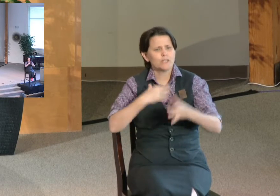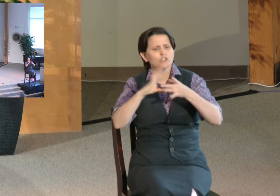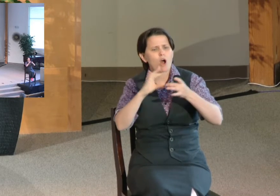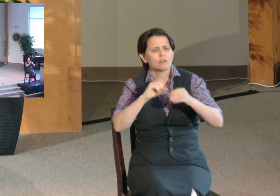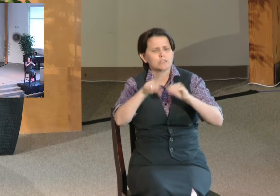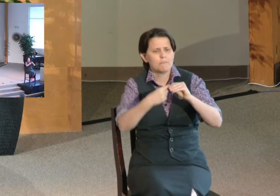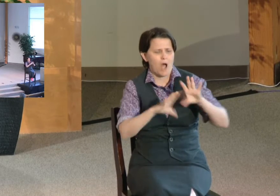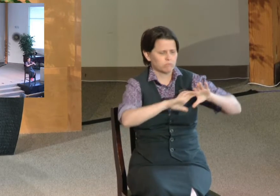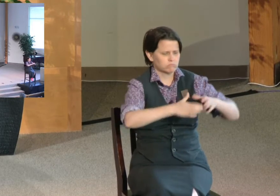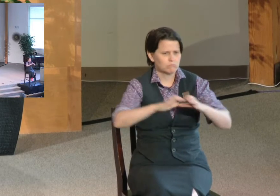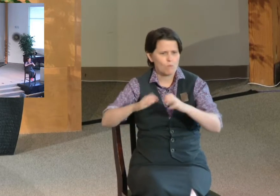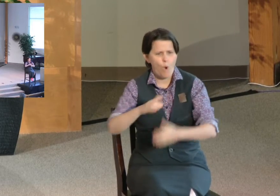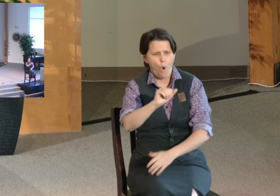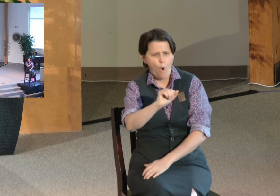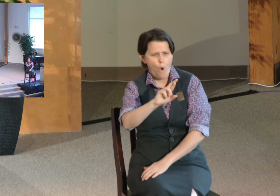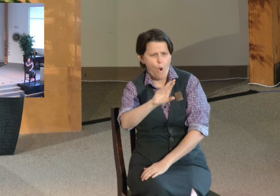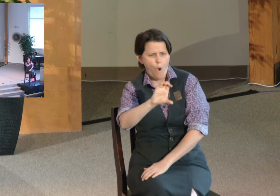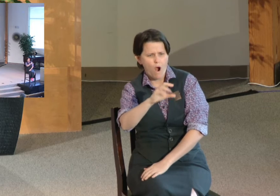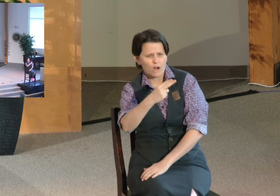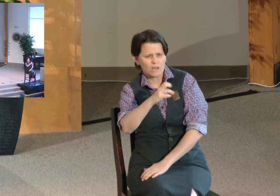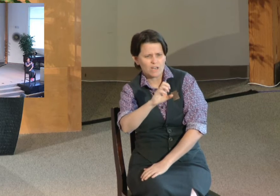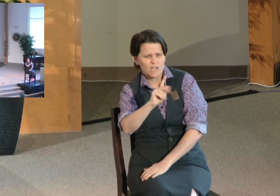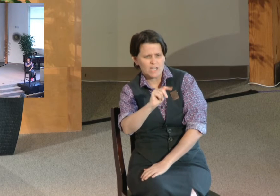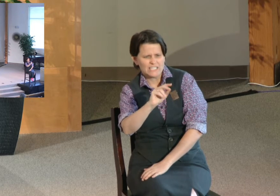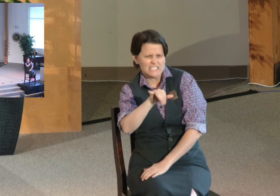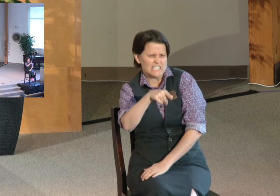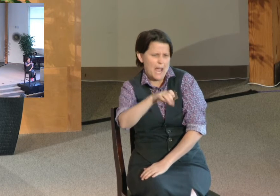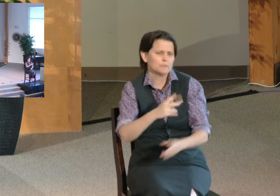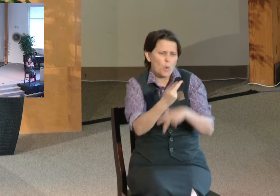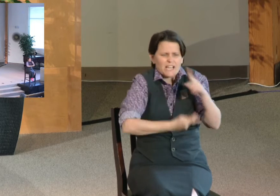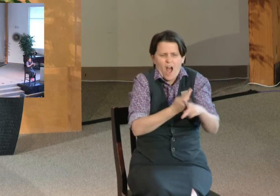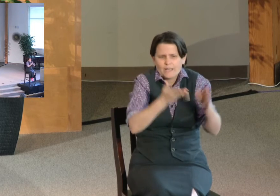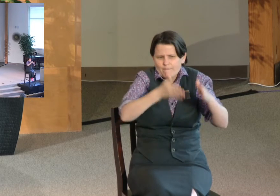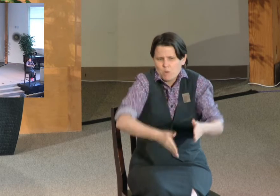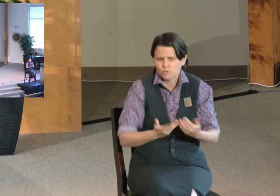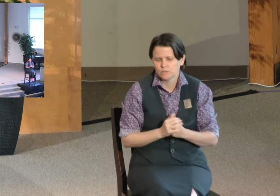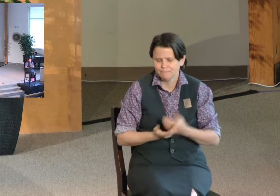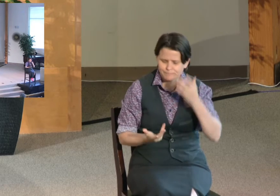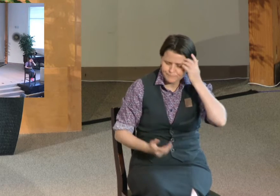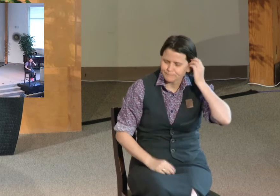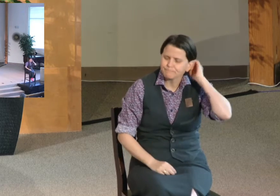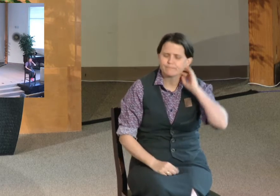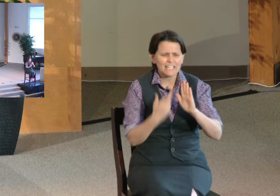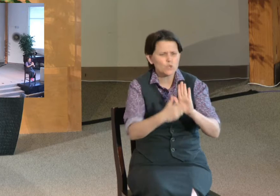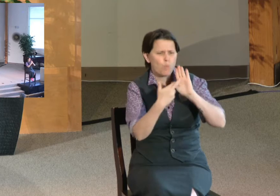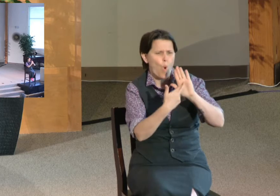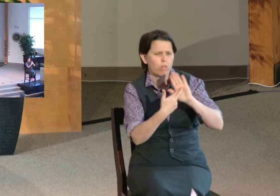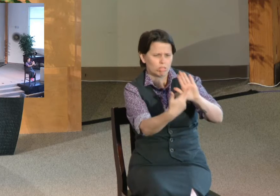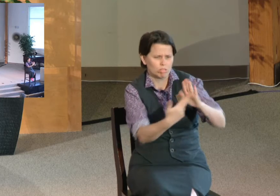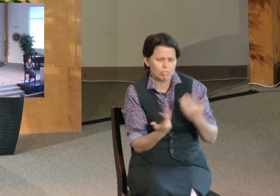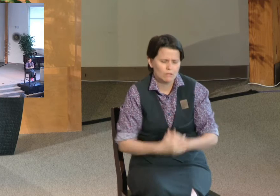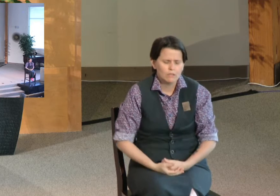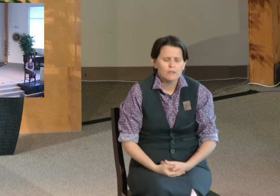perfect prototype of a person or a role, and that it's understood across all cultures, languages, and periods of